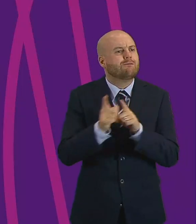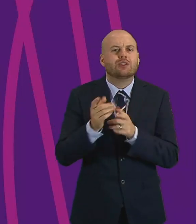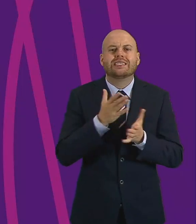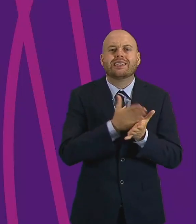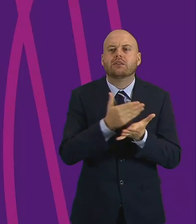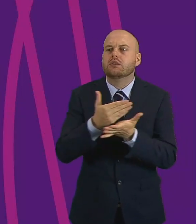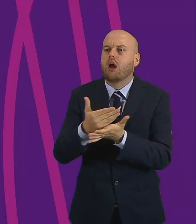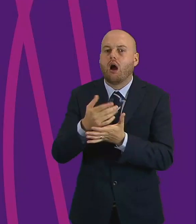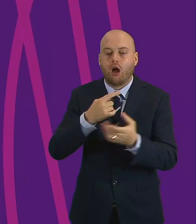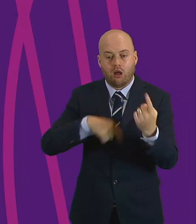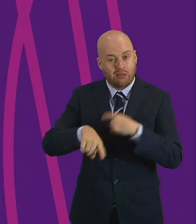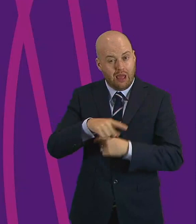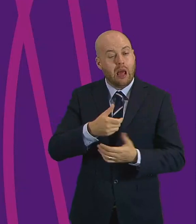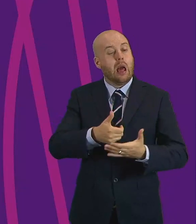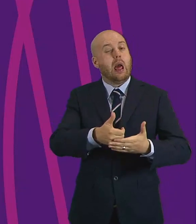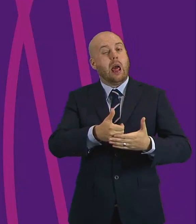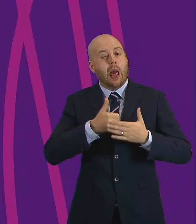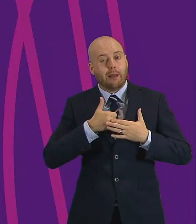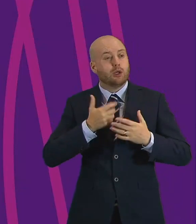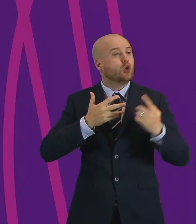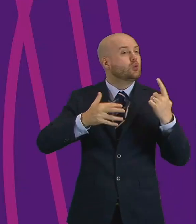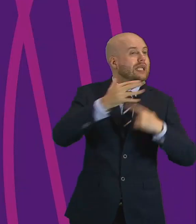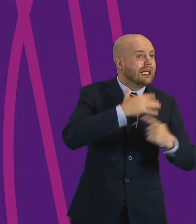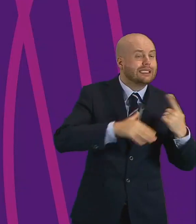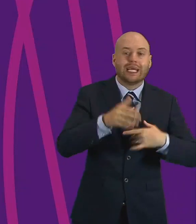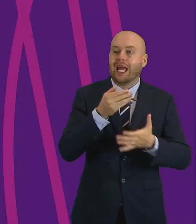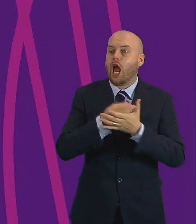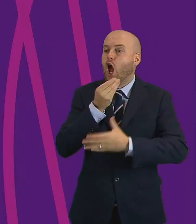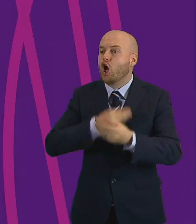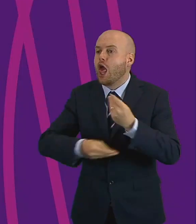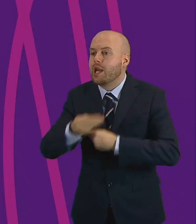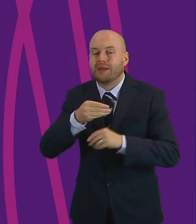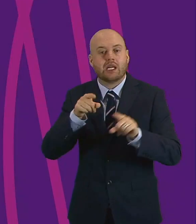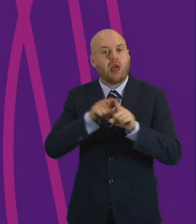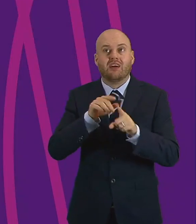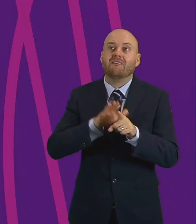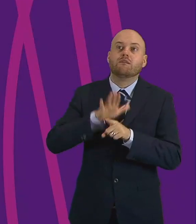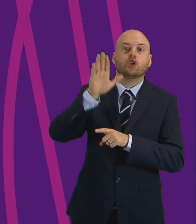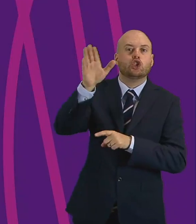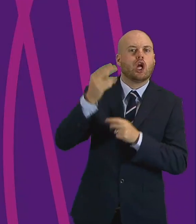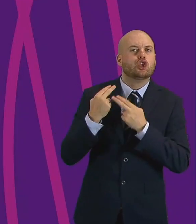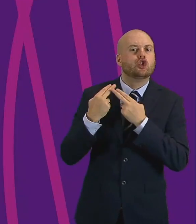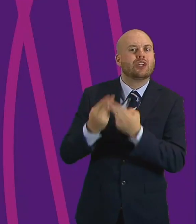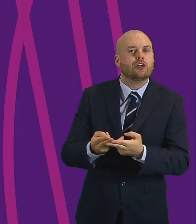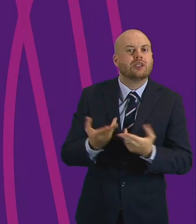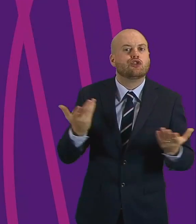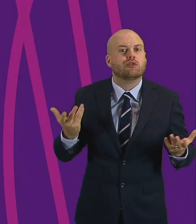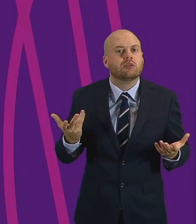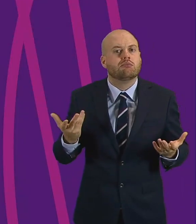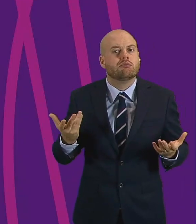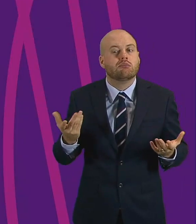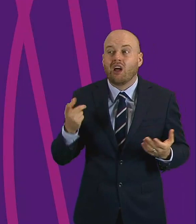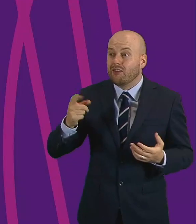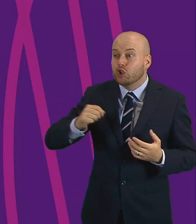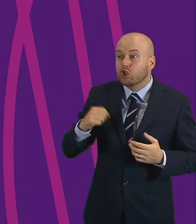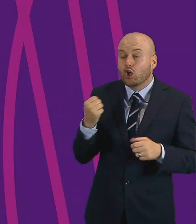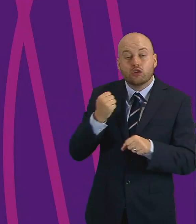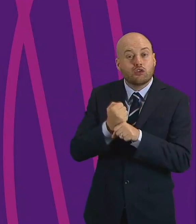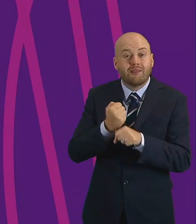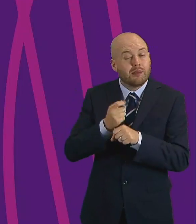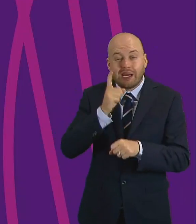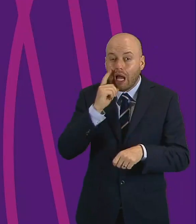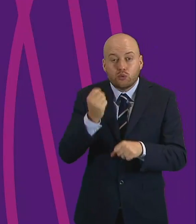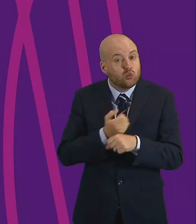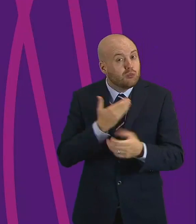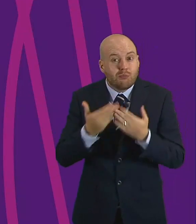critical to society, and that are critical to the next generation. And there is much more the Scottish Government can do. Their budget is a lot